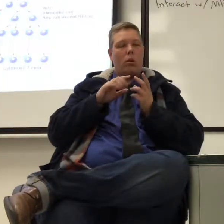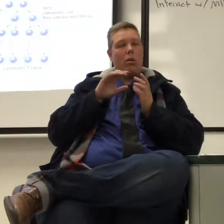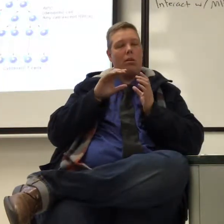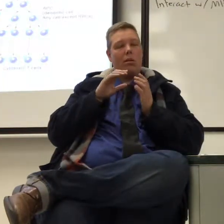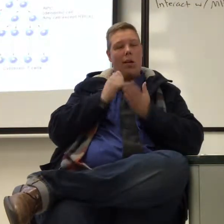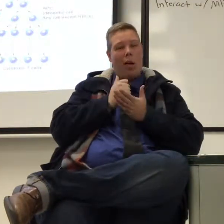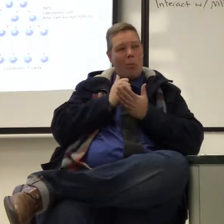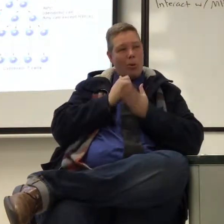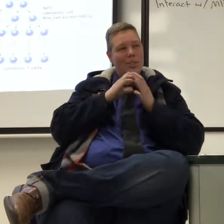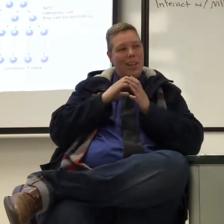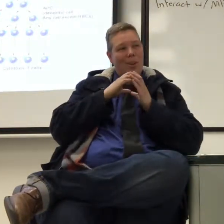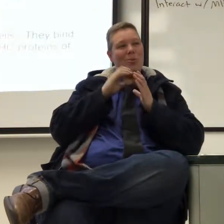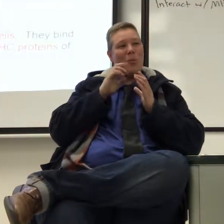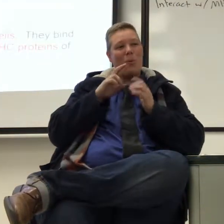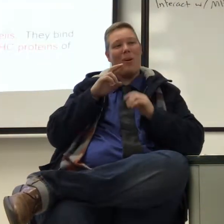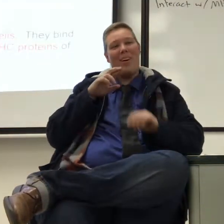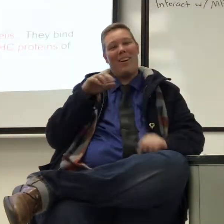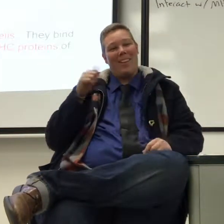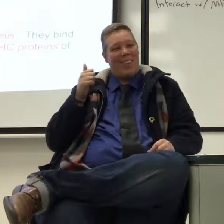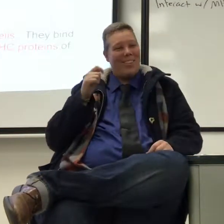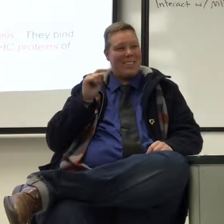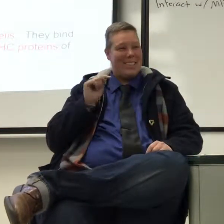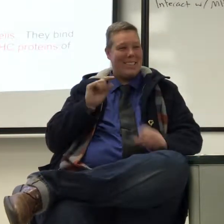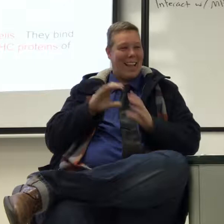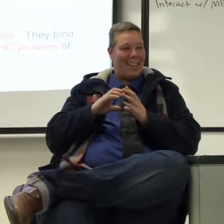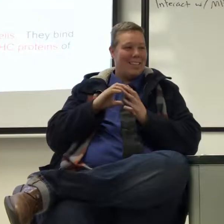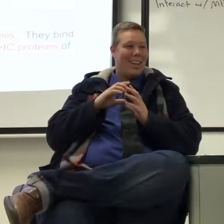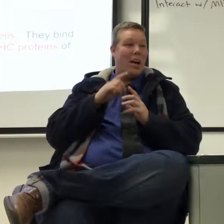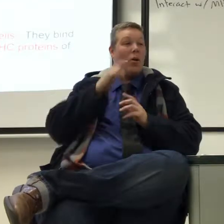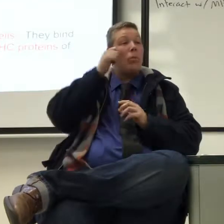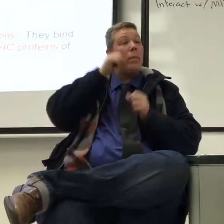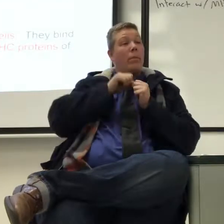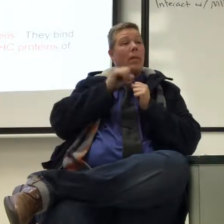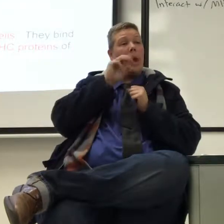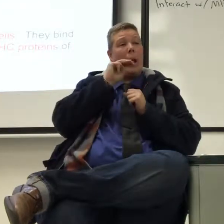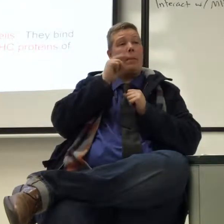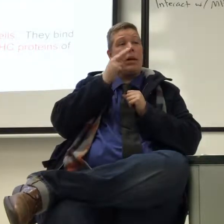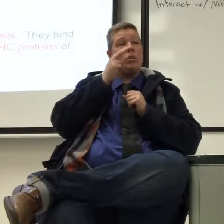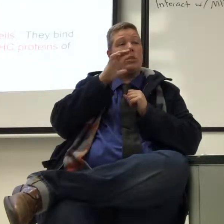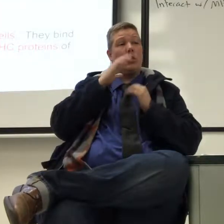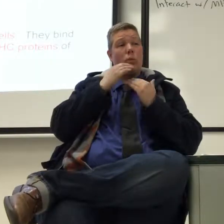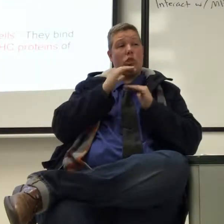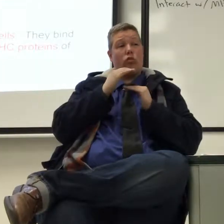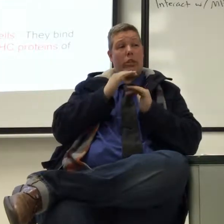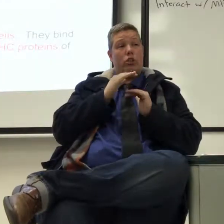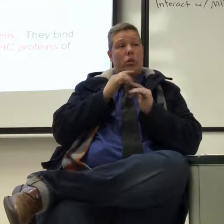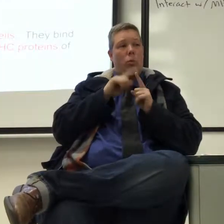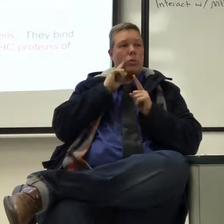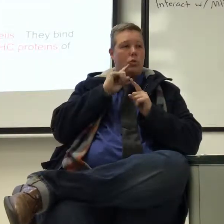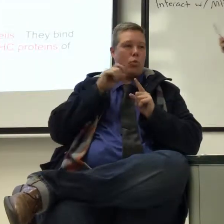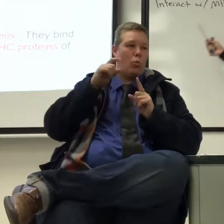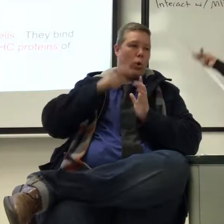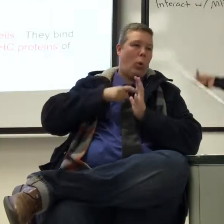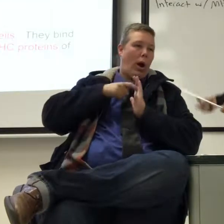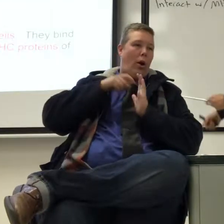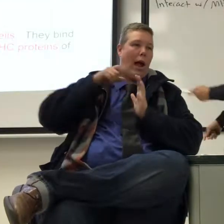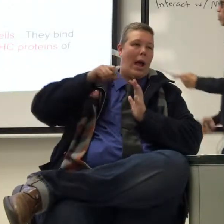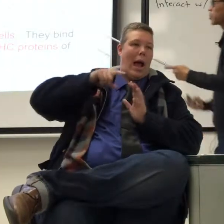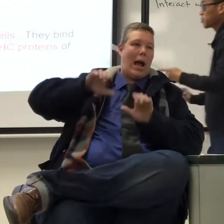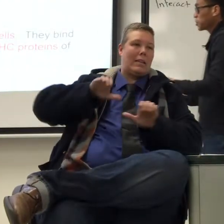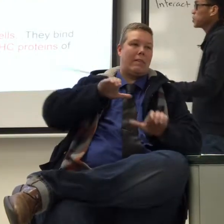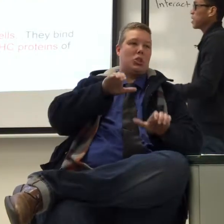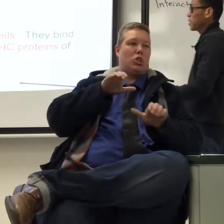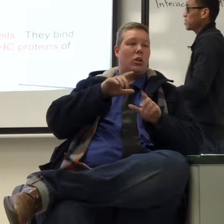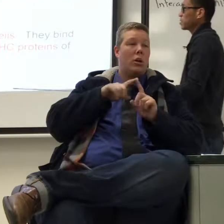in outline form. Just remember, MHC restriction requires activation, but there's